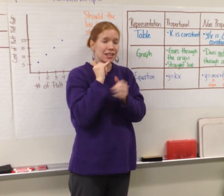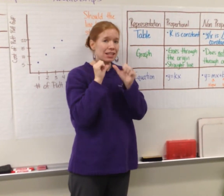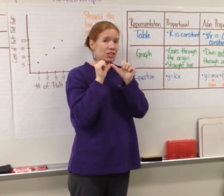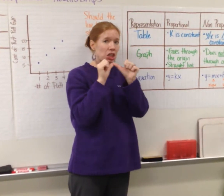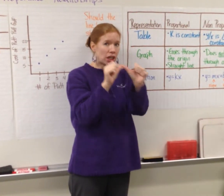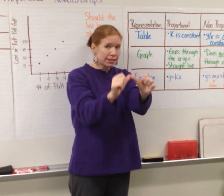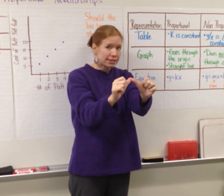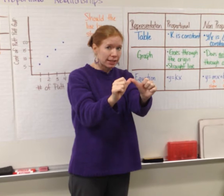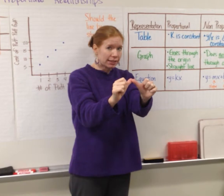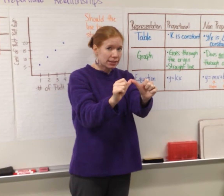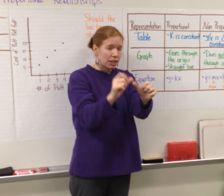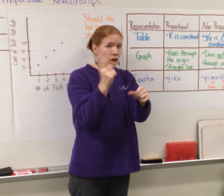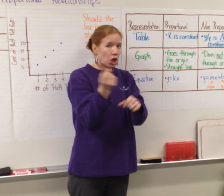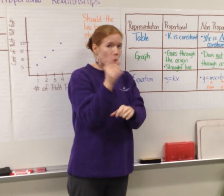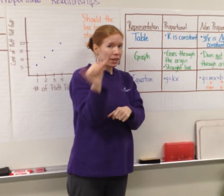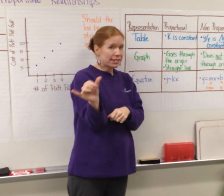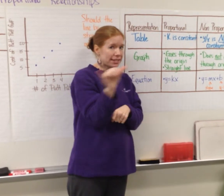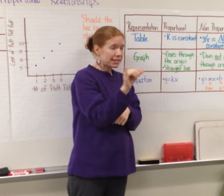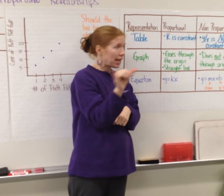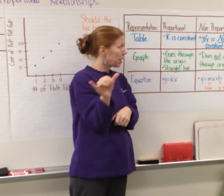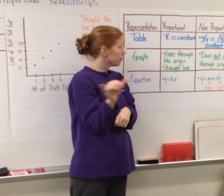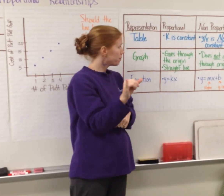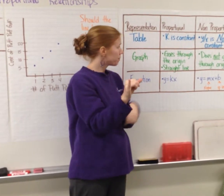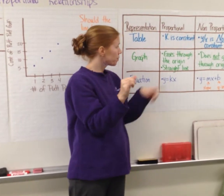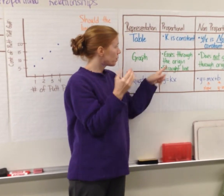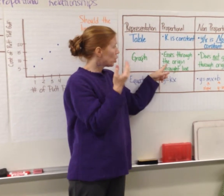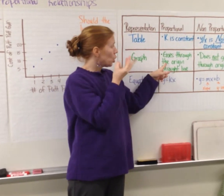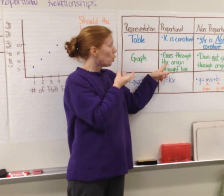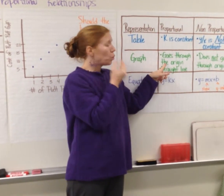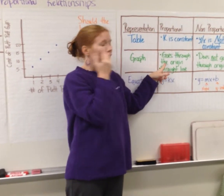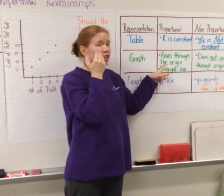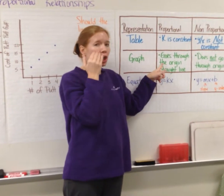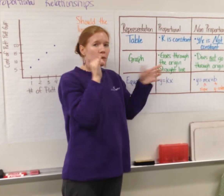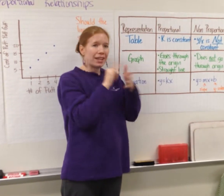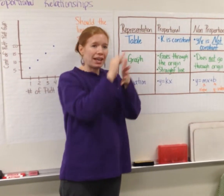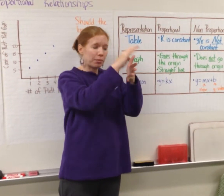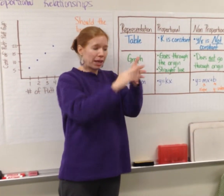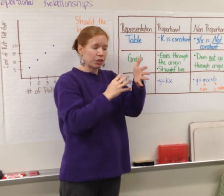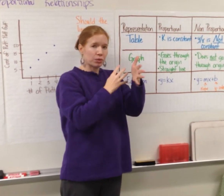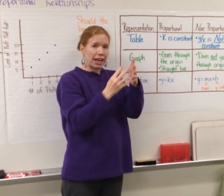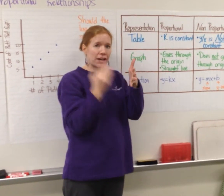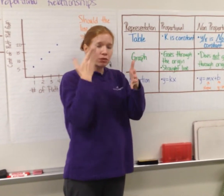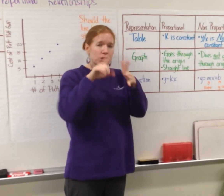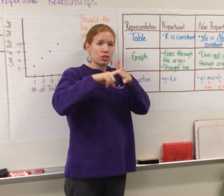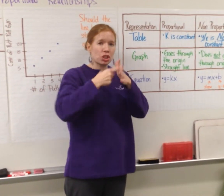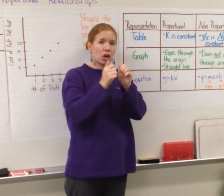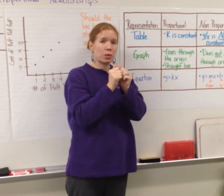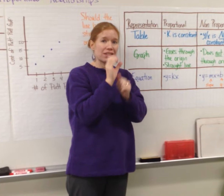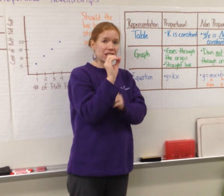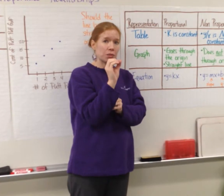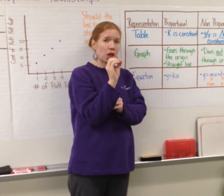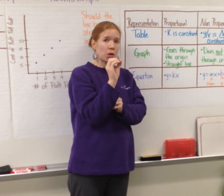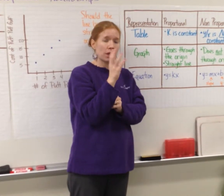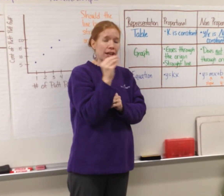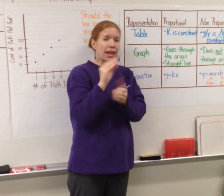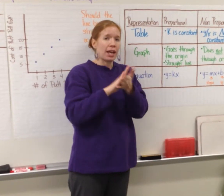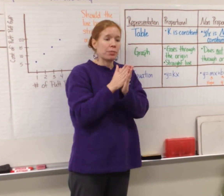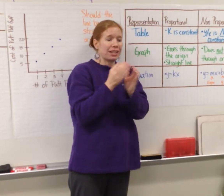is constant, always the same. We know that my graph would start with 0 and be